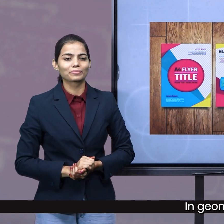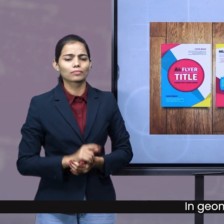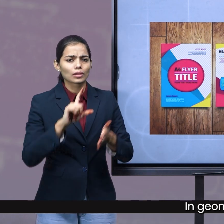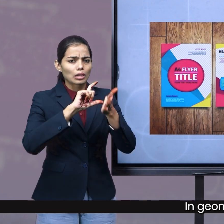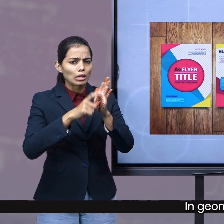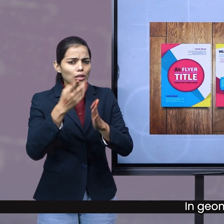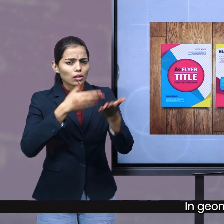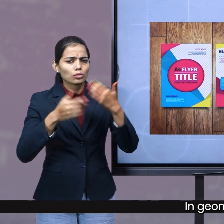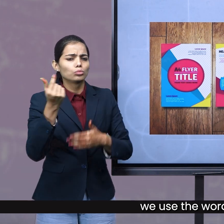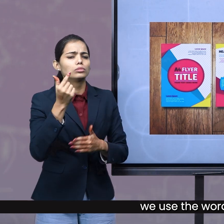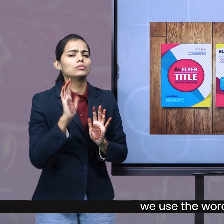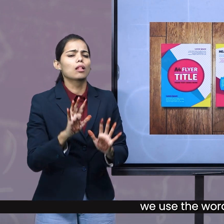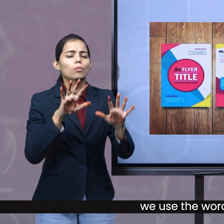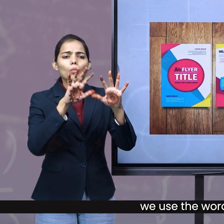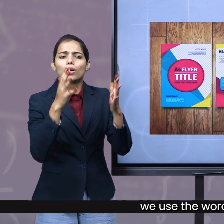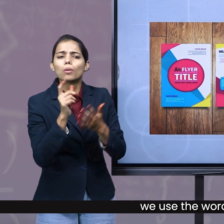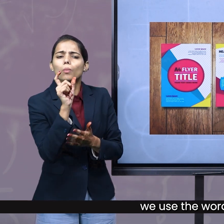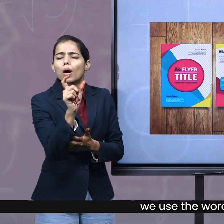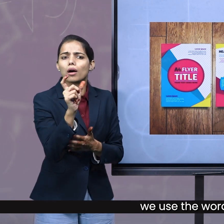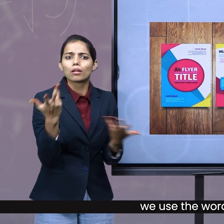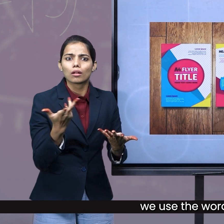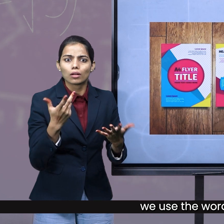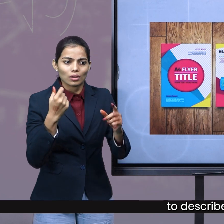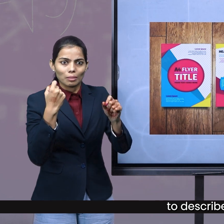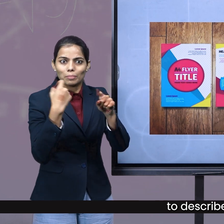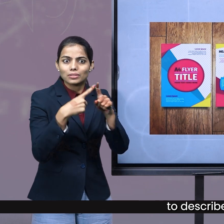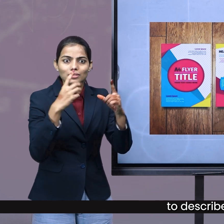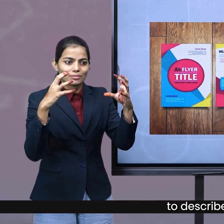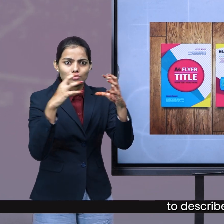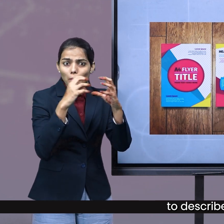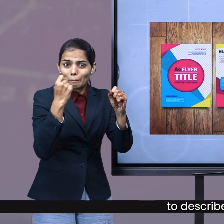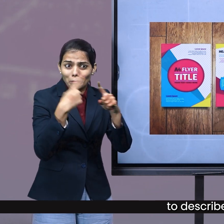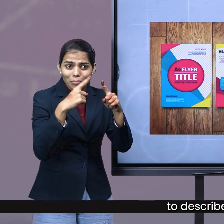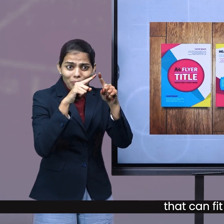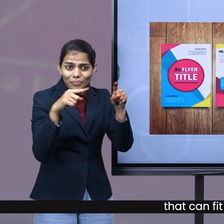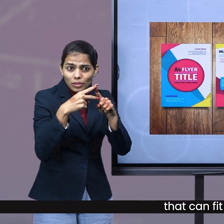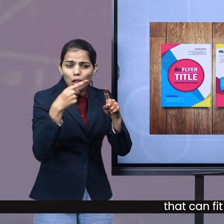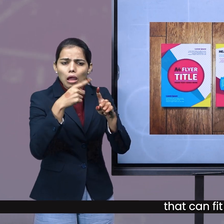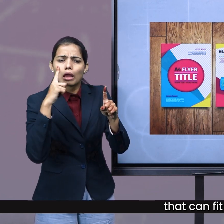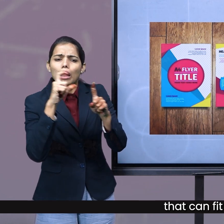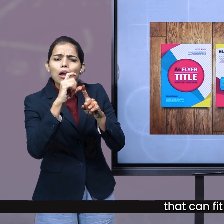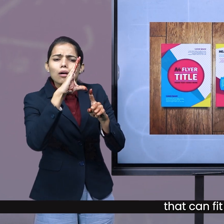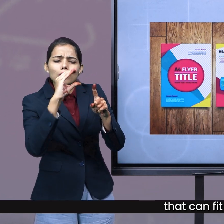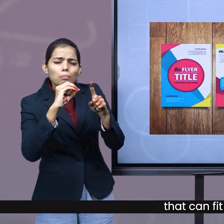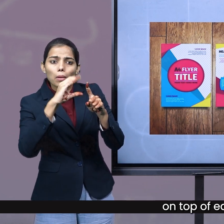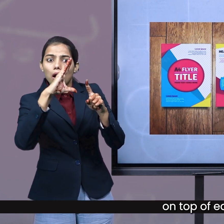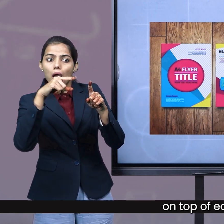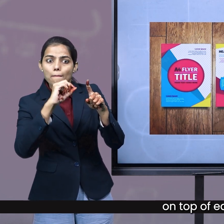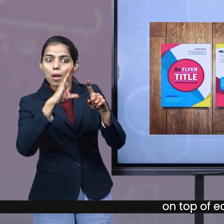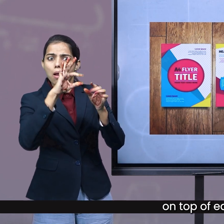In geometry, we use the word congruent to describe figures that can fit perfectly on top of